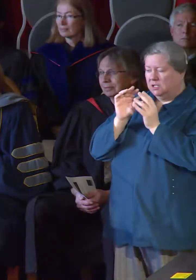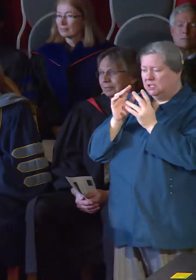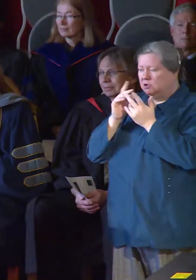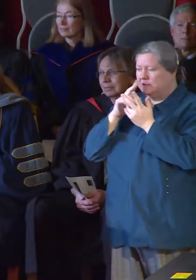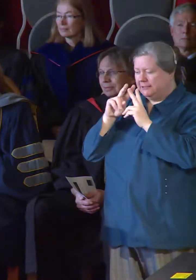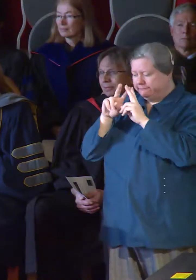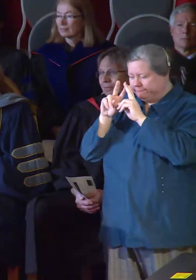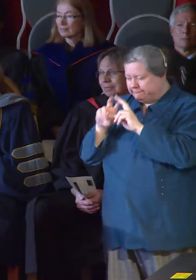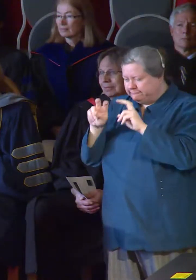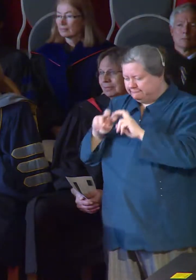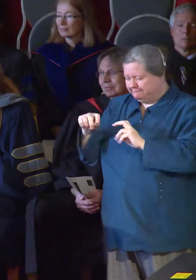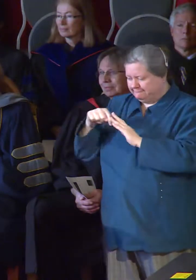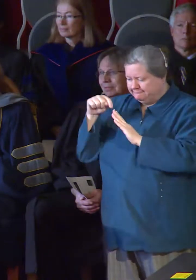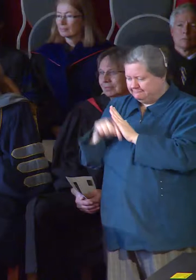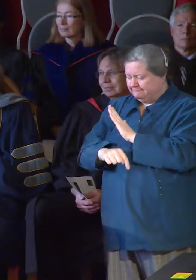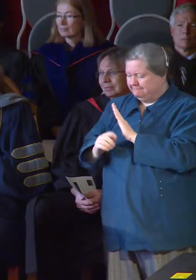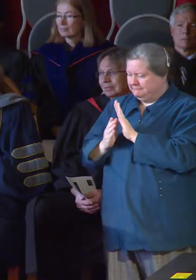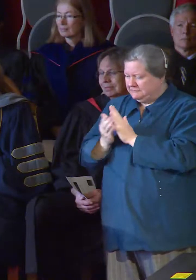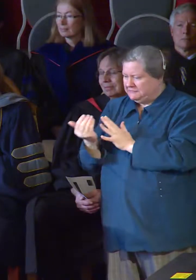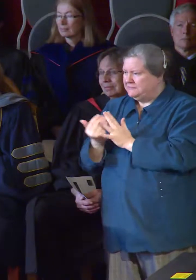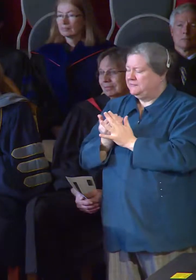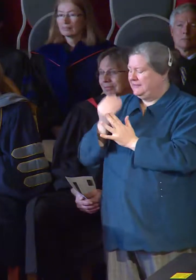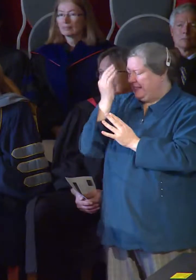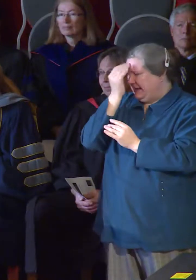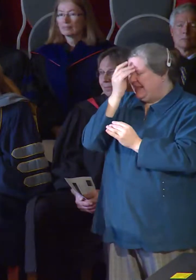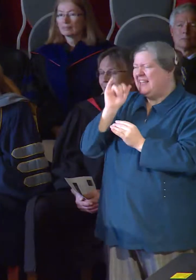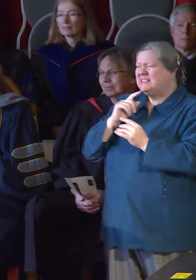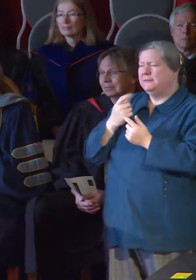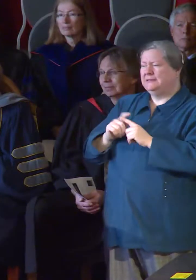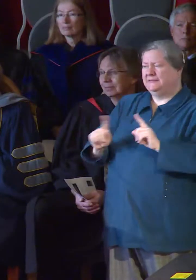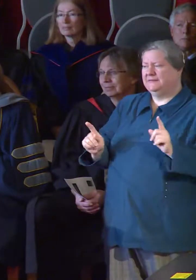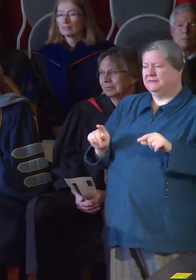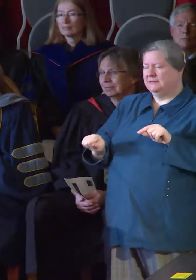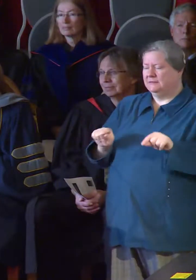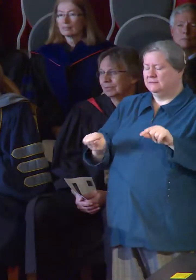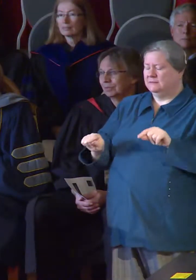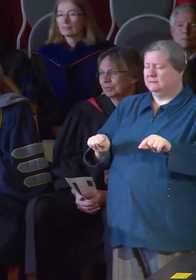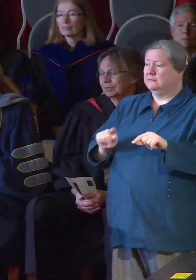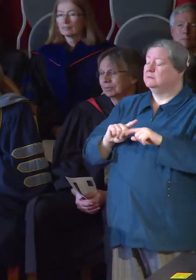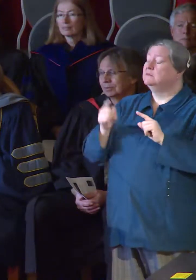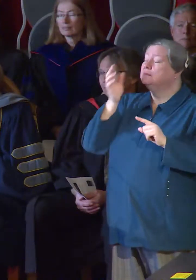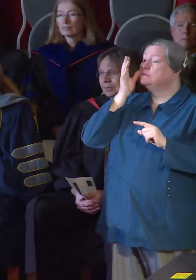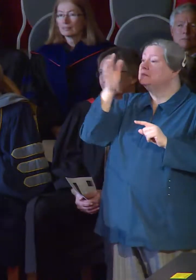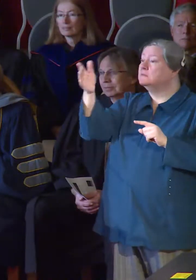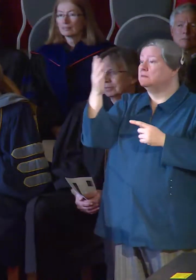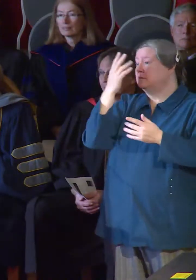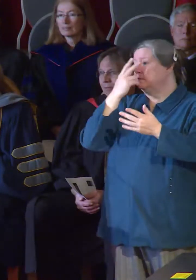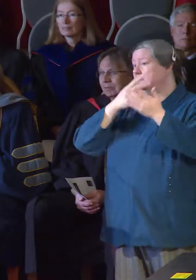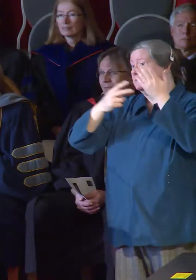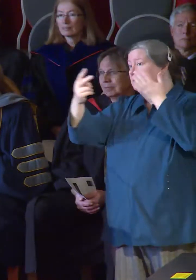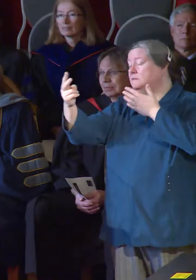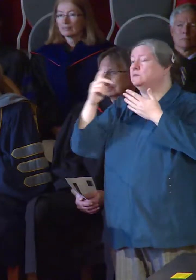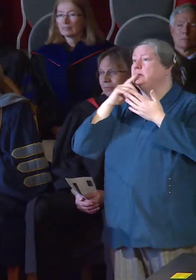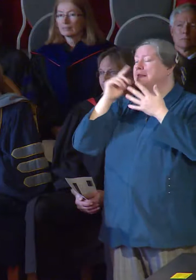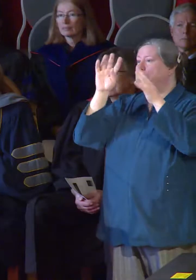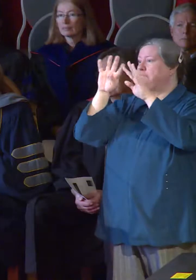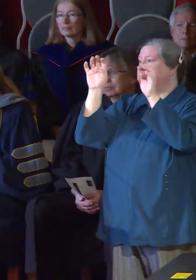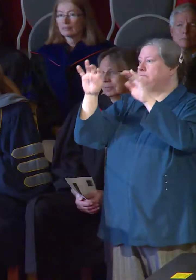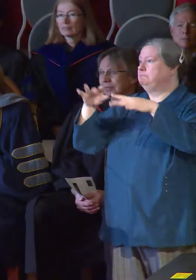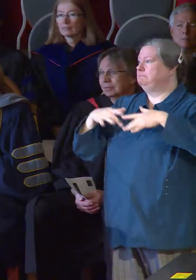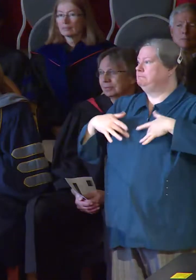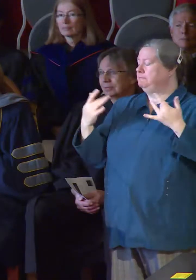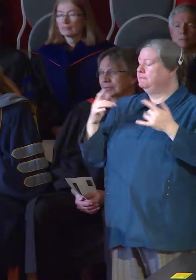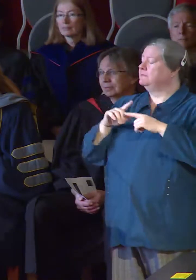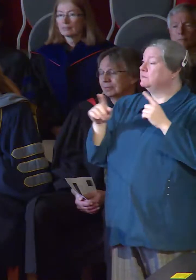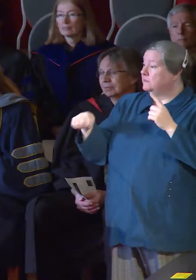across sometimes, but it's very different. The future is always uncertain, and it's normal to wonder whether you are